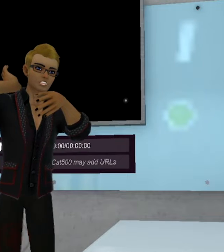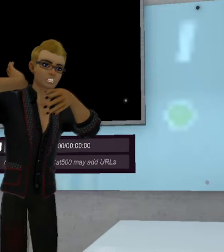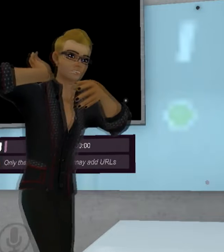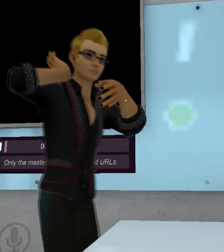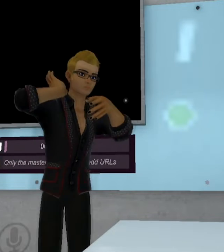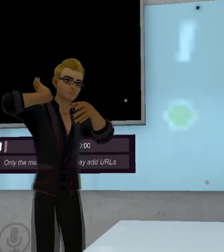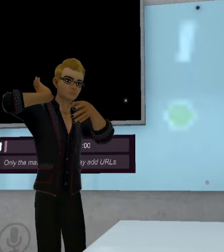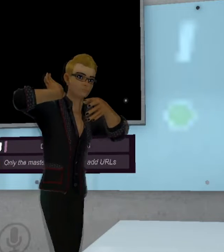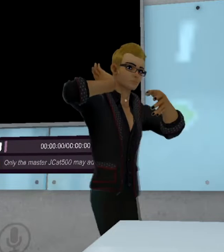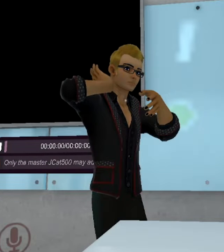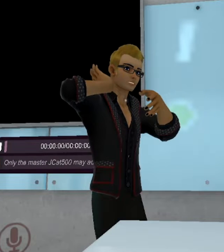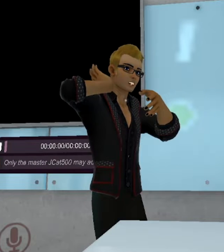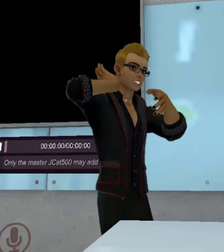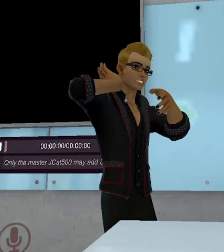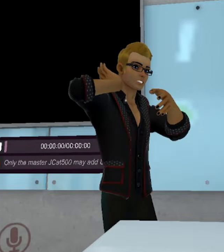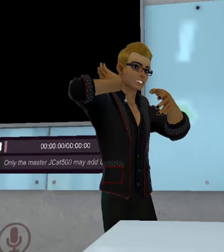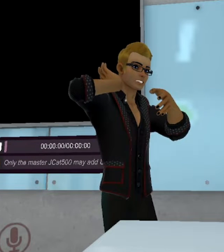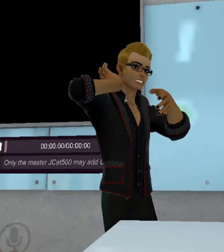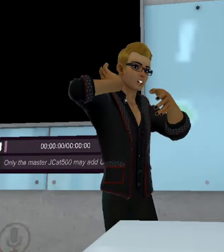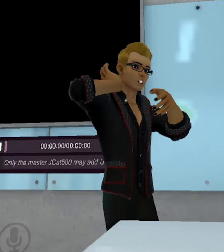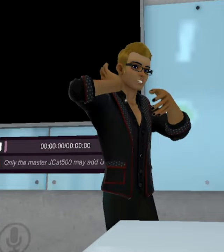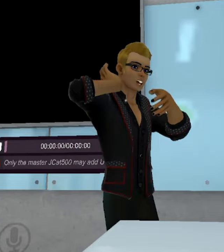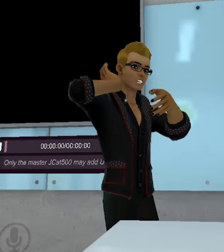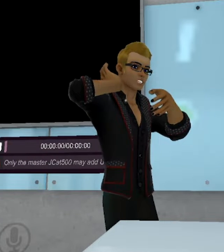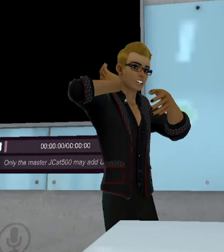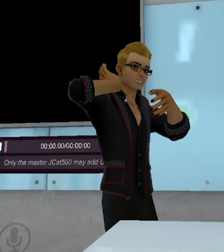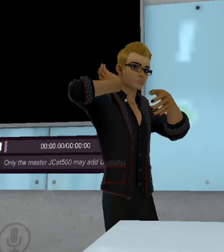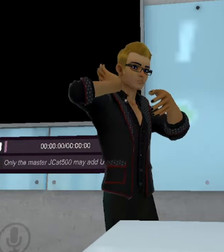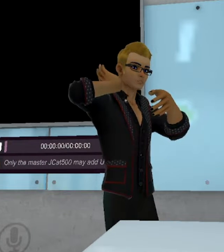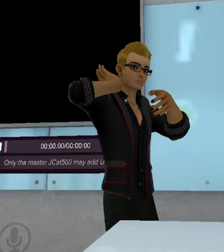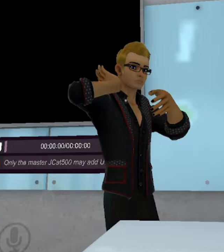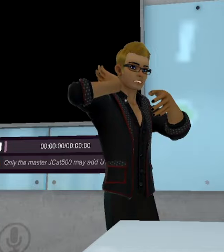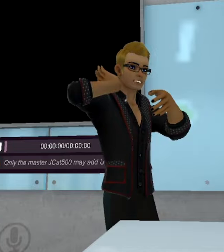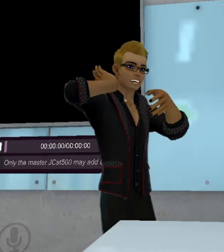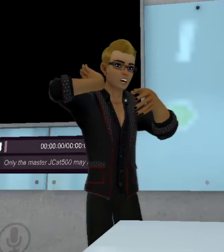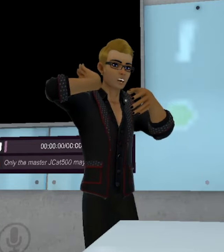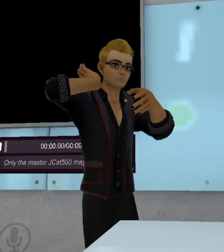whenever someone took his fire truck, he